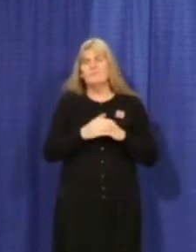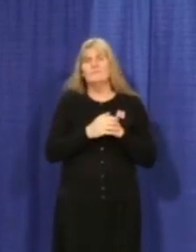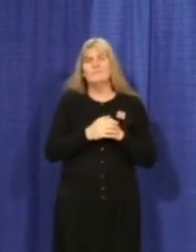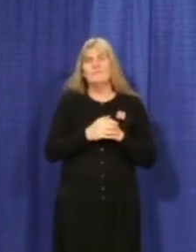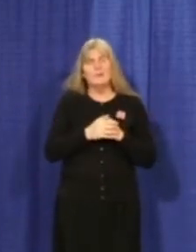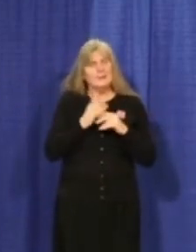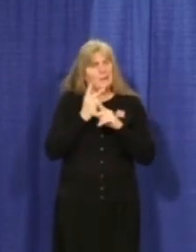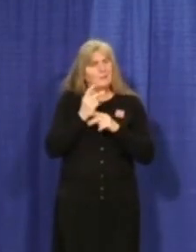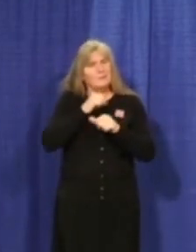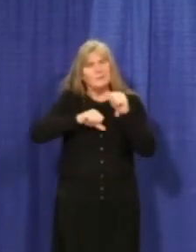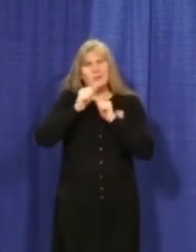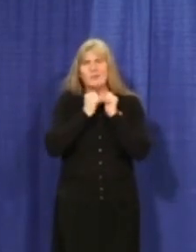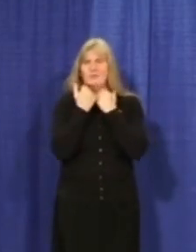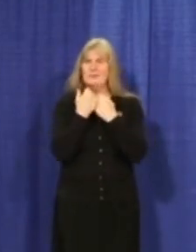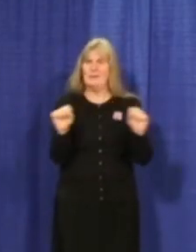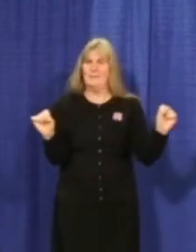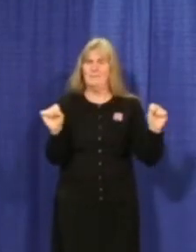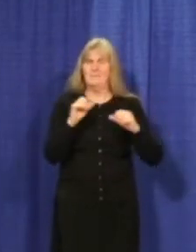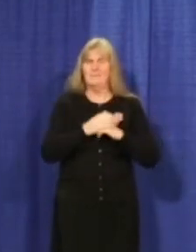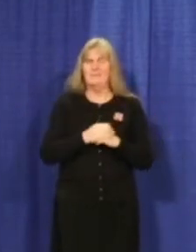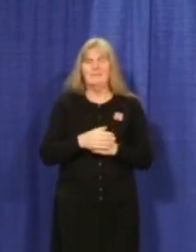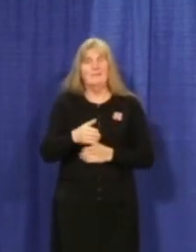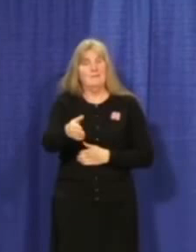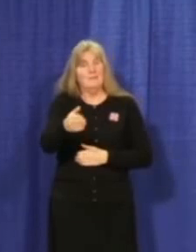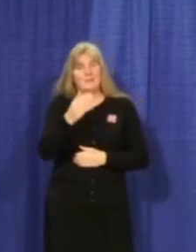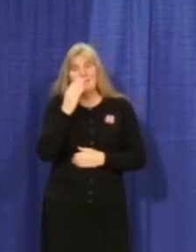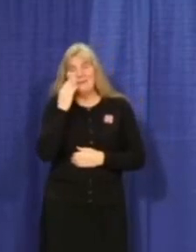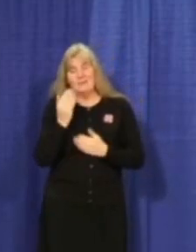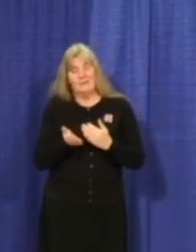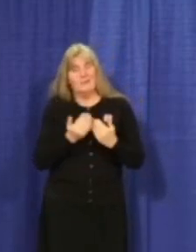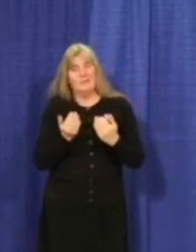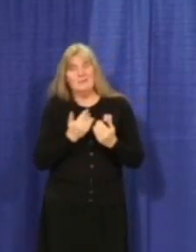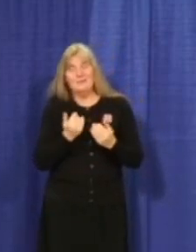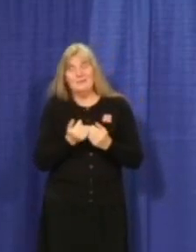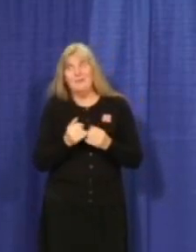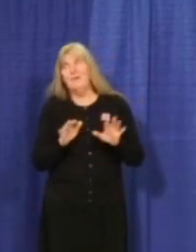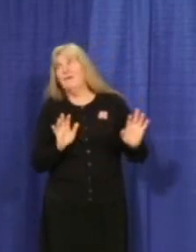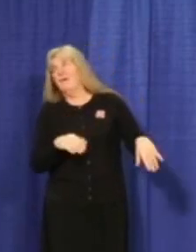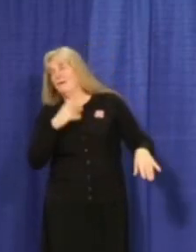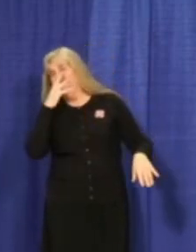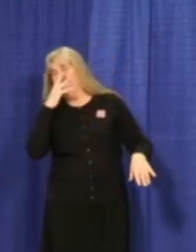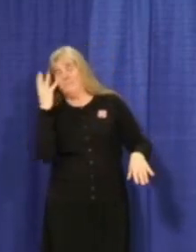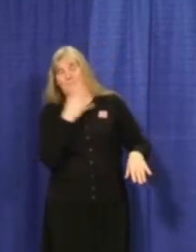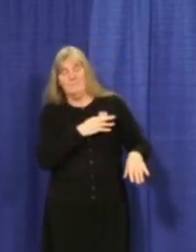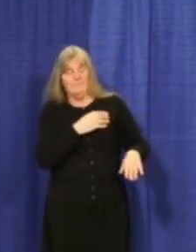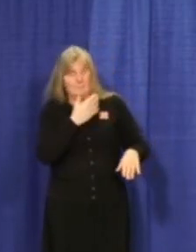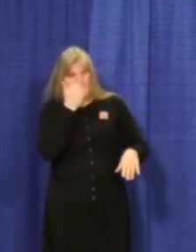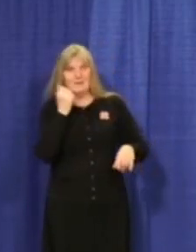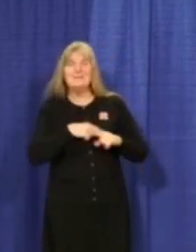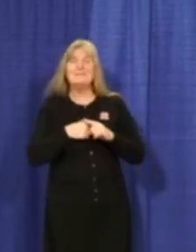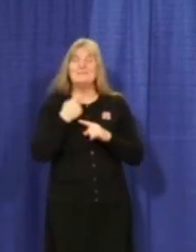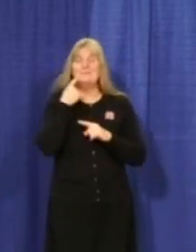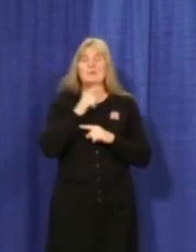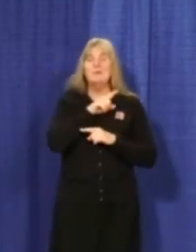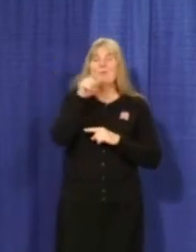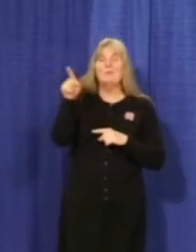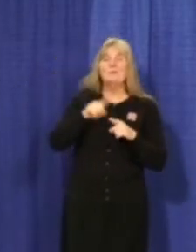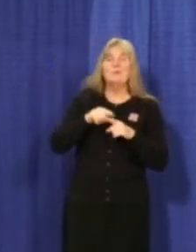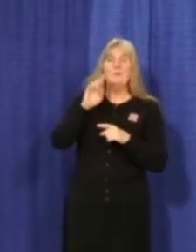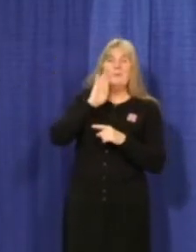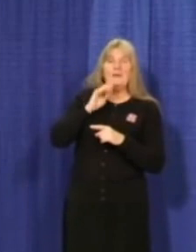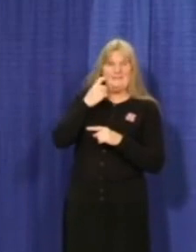believe you me, I know that it's easy to let your guard down. Just the other day, I was out for a beer, supporting a local